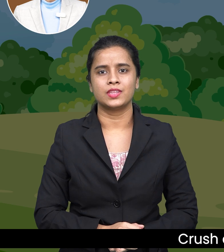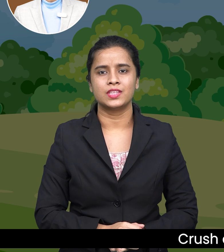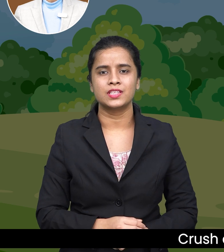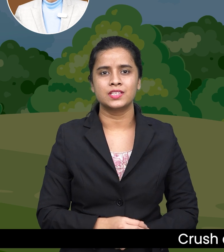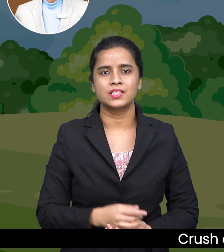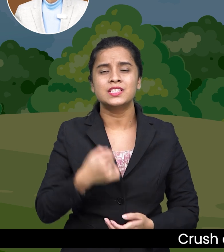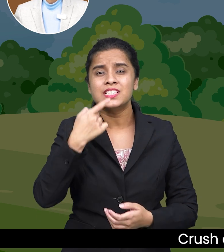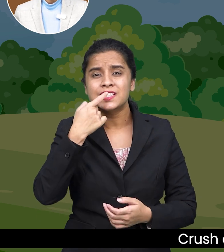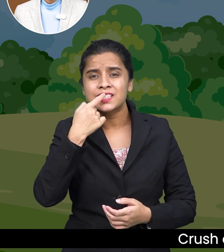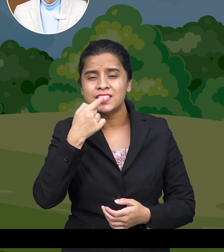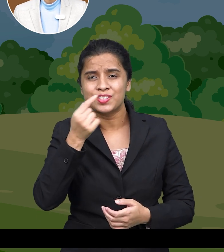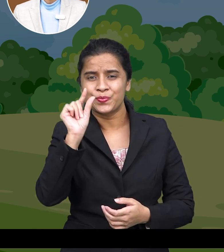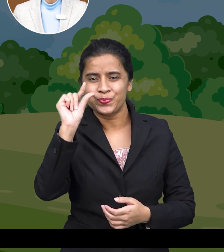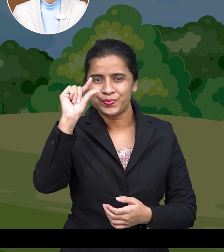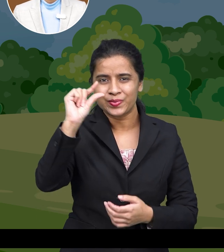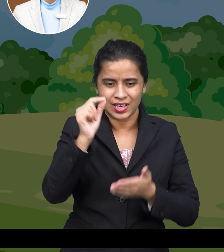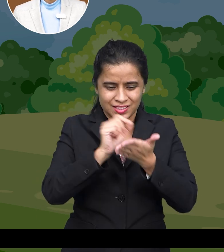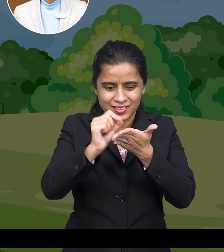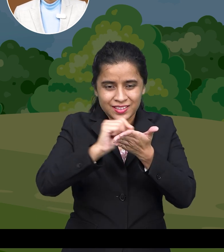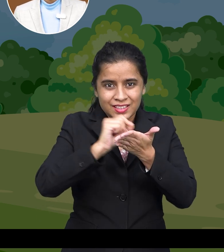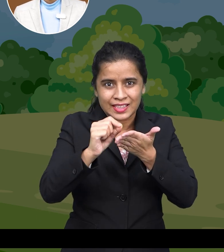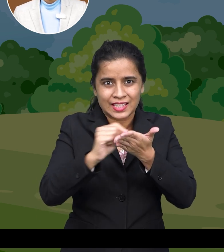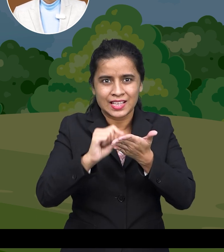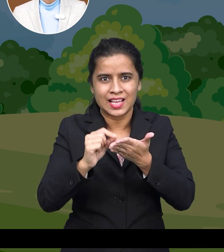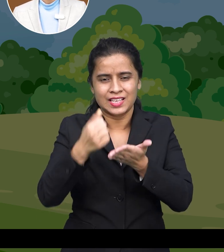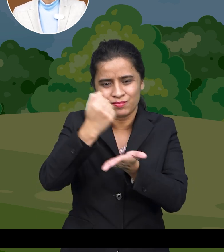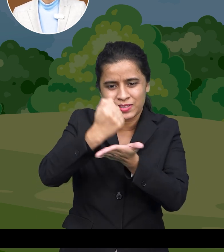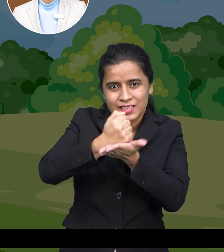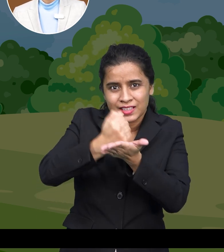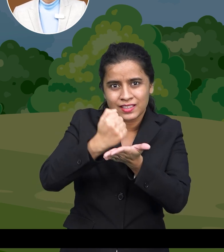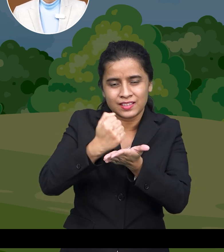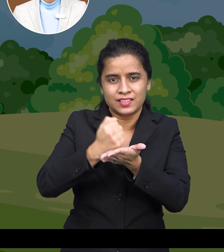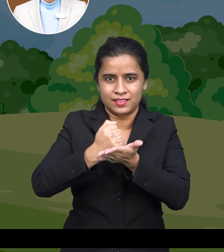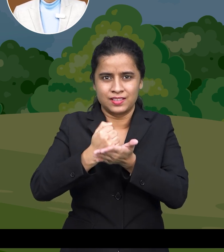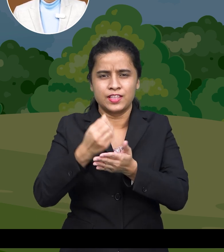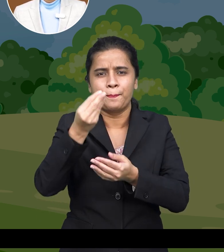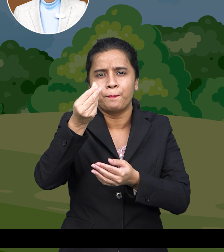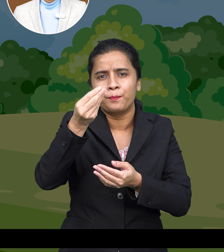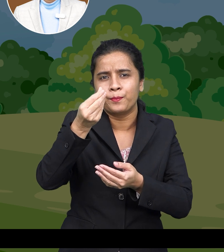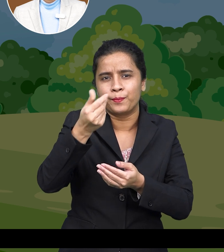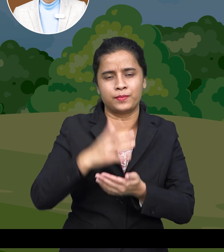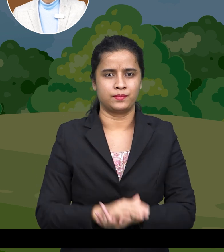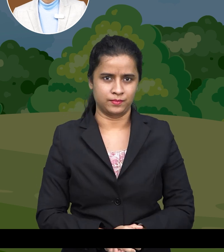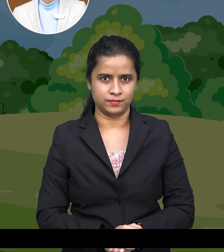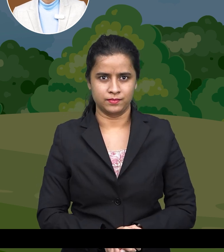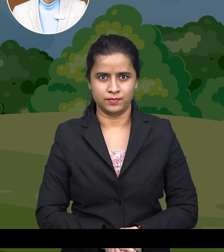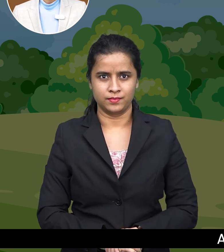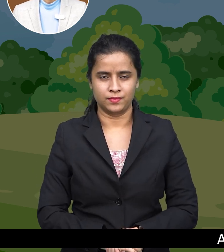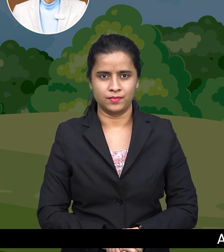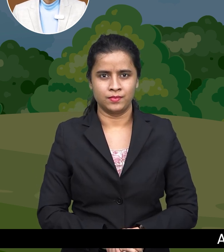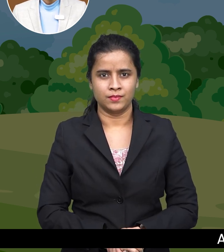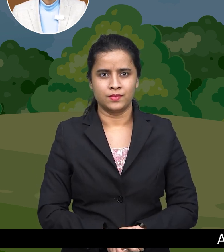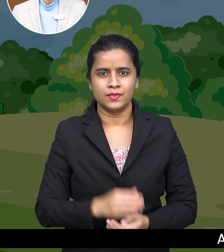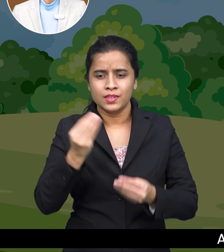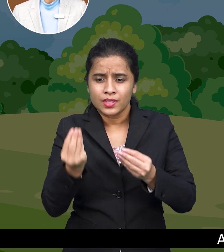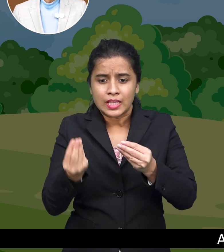Crush a small piece of chalk into dust. Add